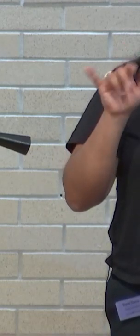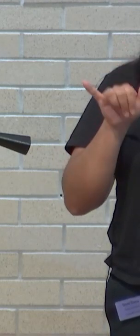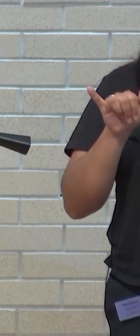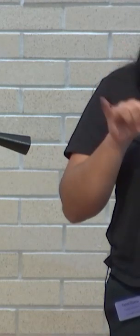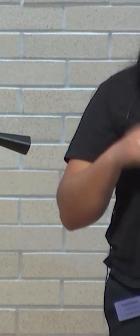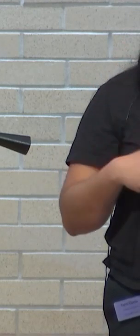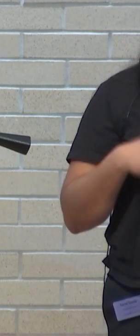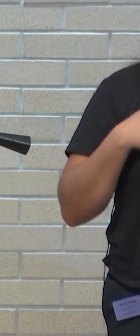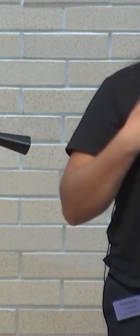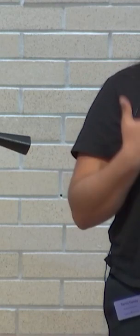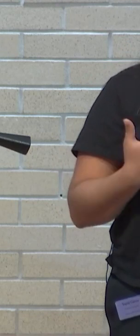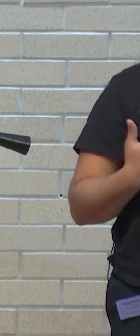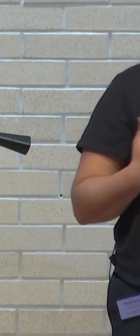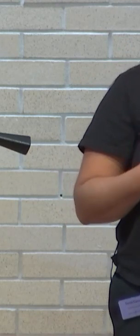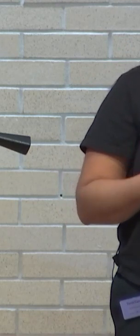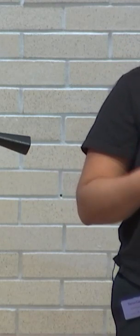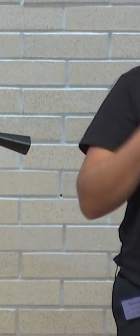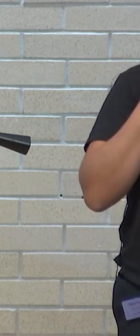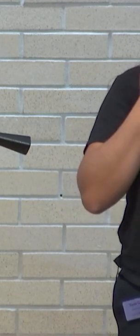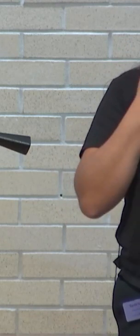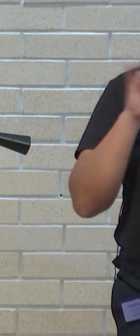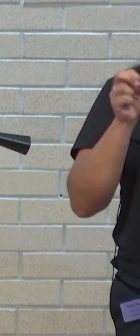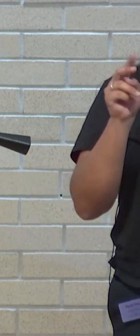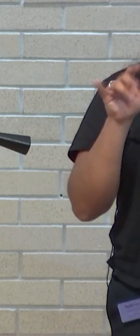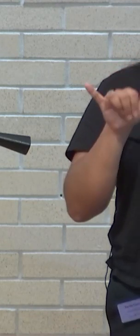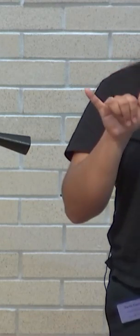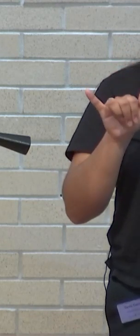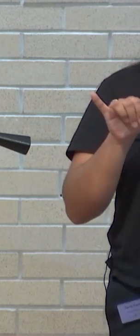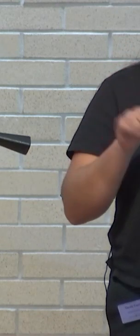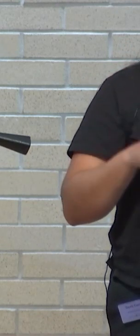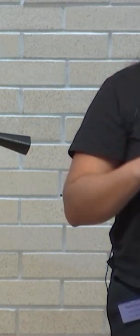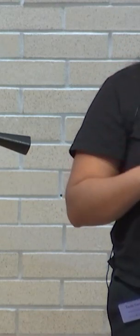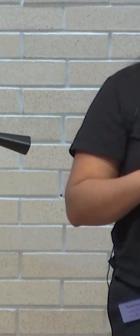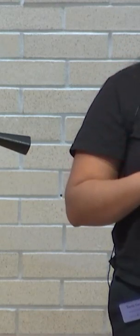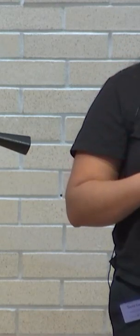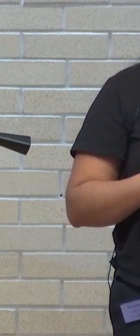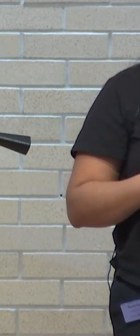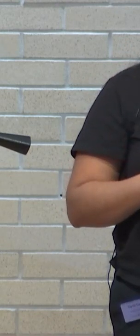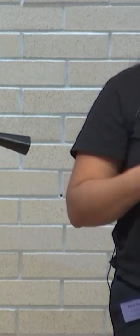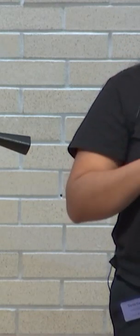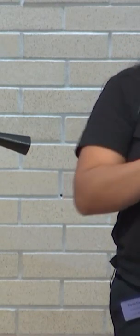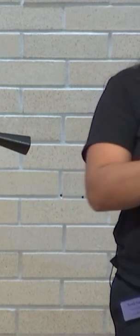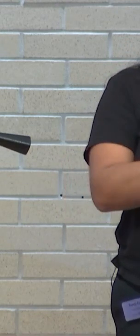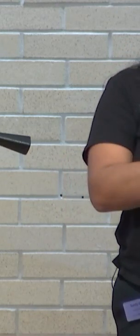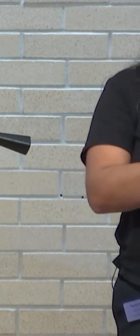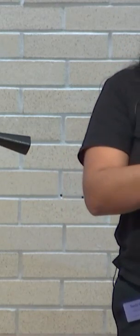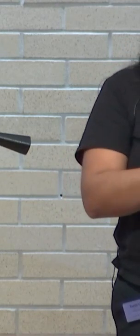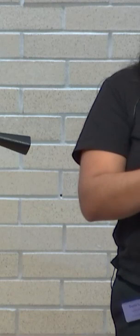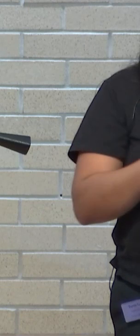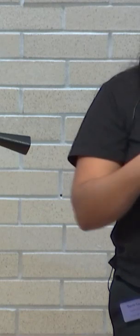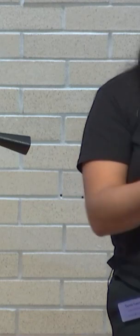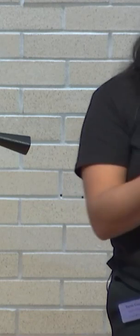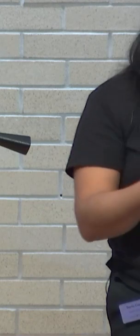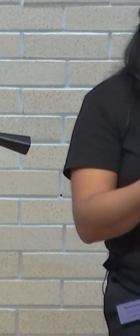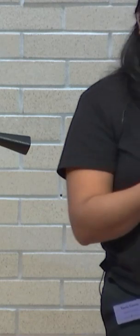I want to thank Jesse for opening up his arms to me and being there for me when I need to talk or just cry.